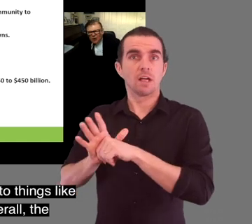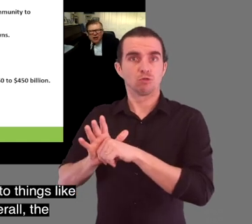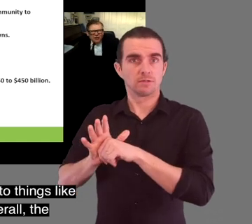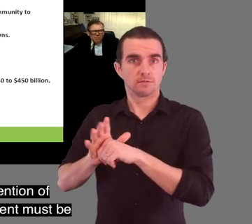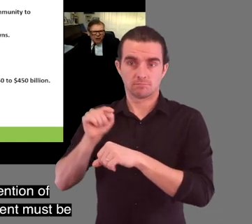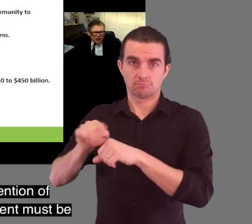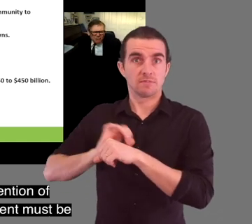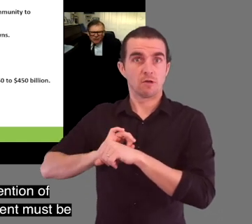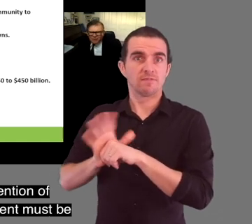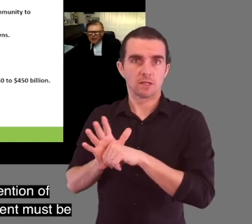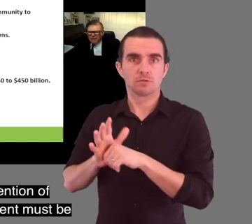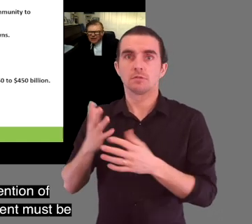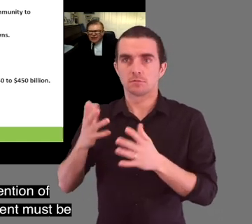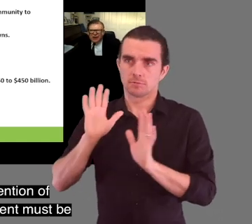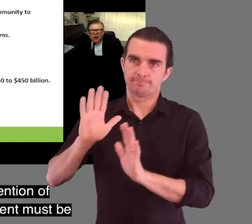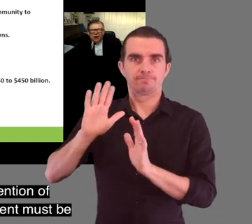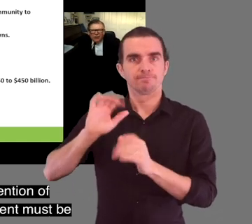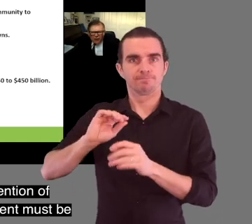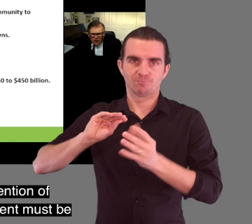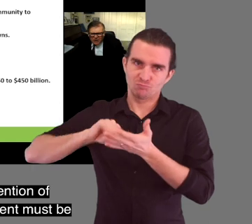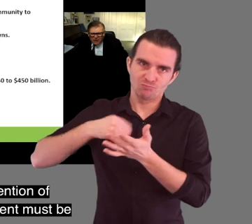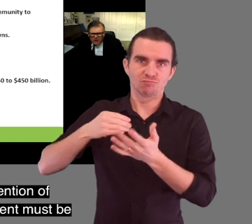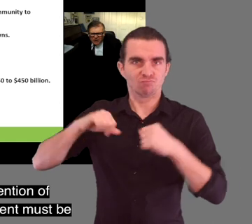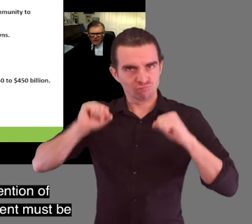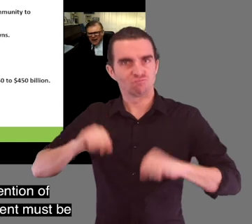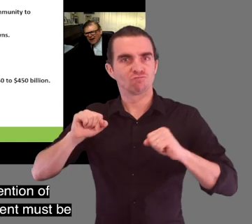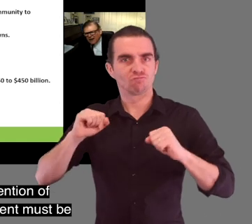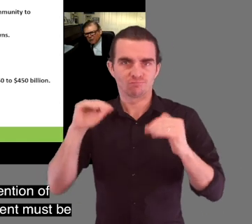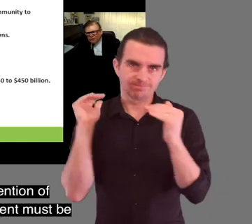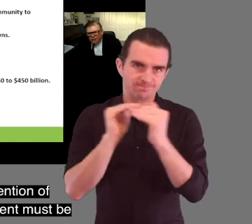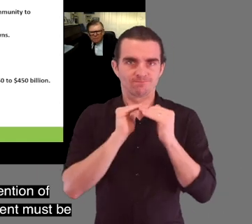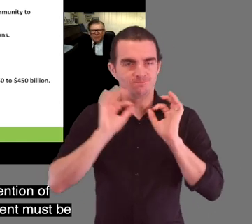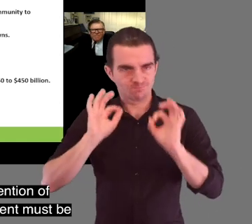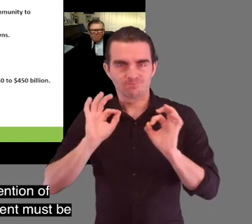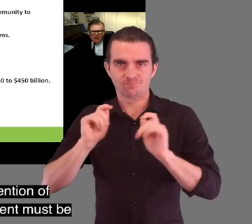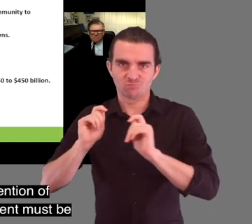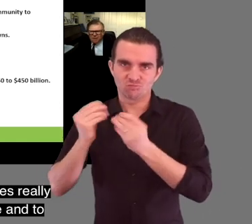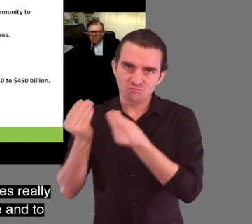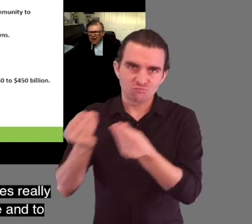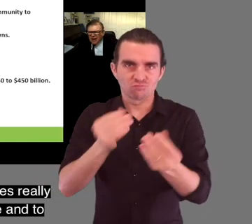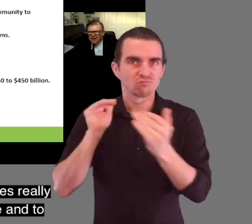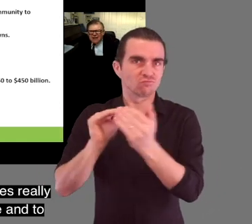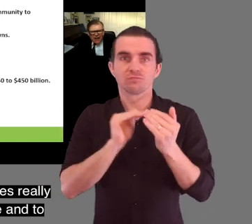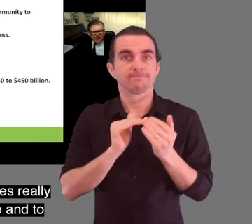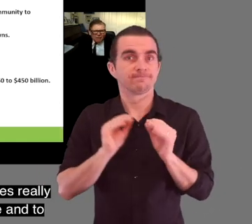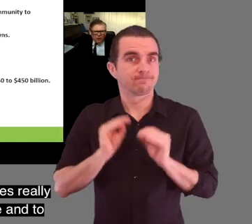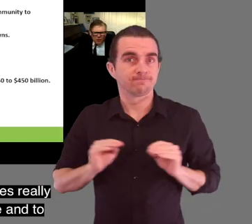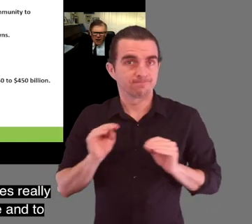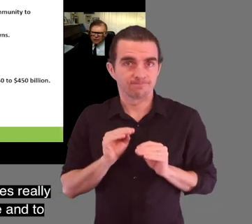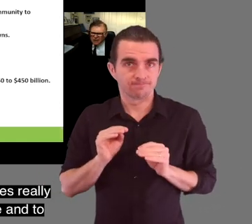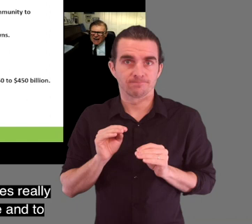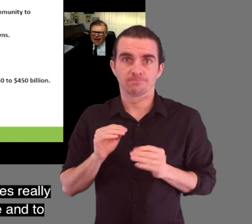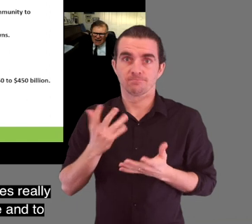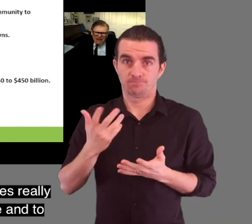overall, the principles of the Convention of Equality and Equal Treatment must be applied. And that